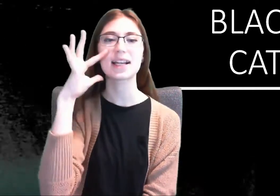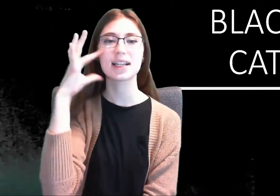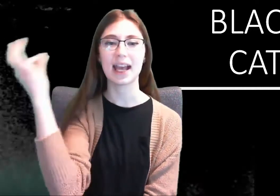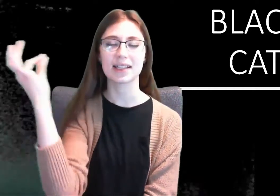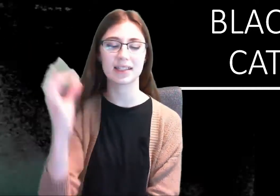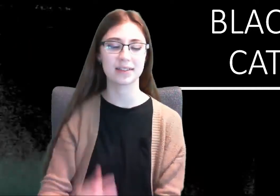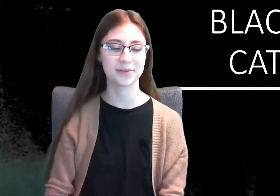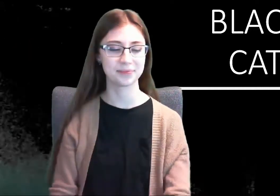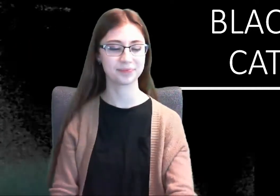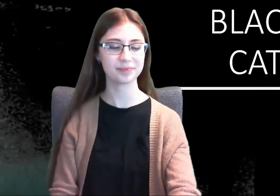cat.